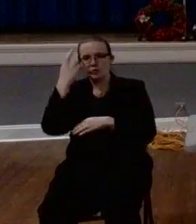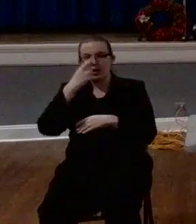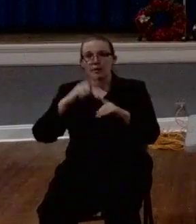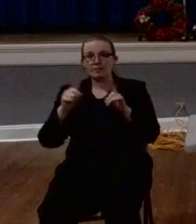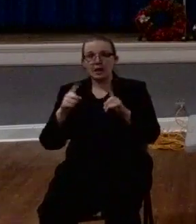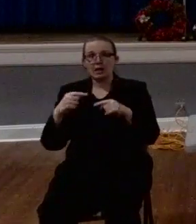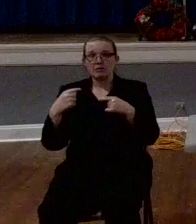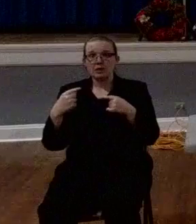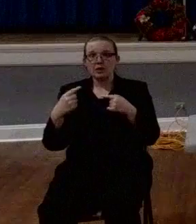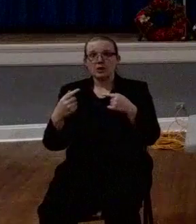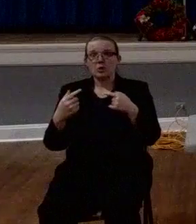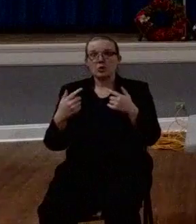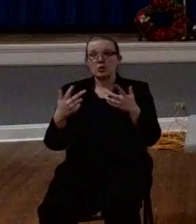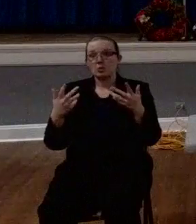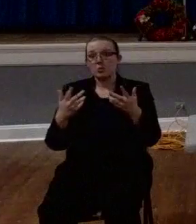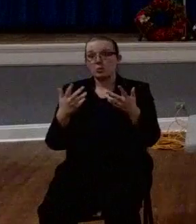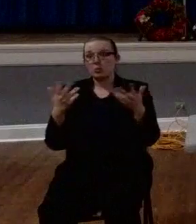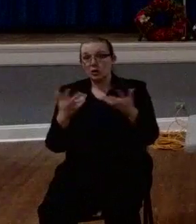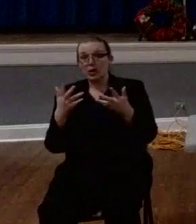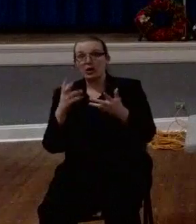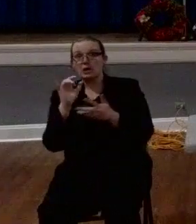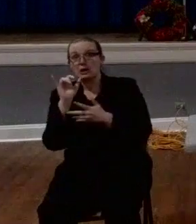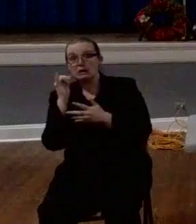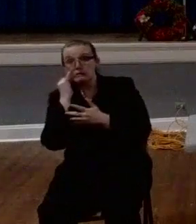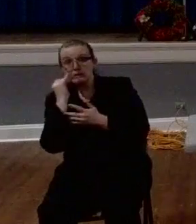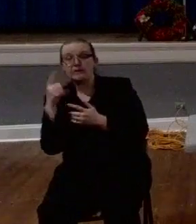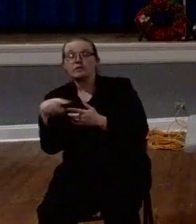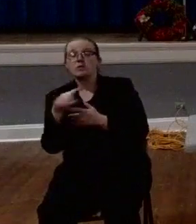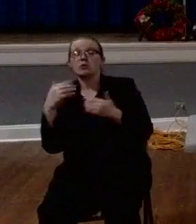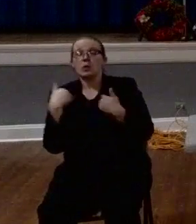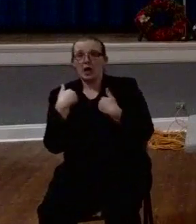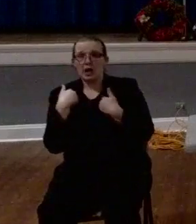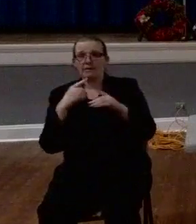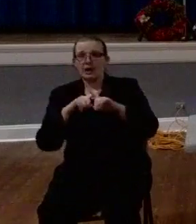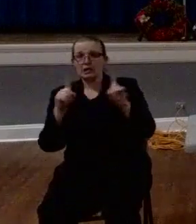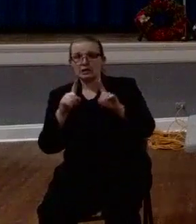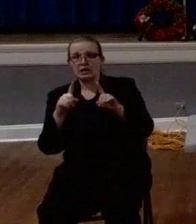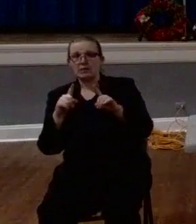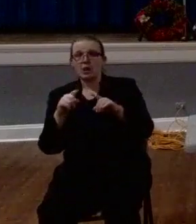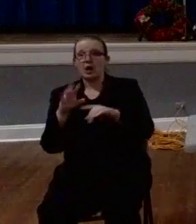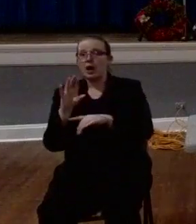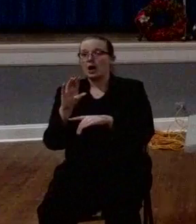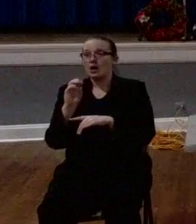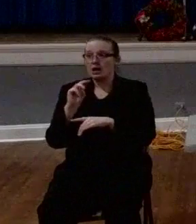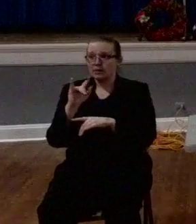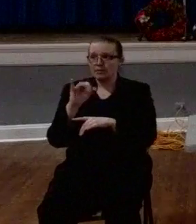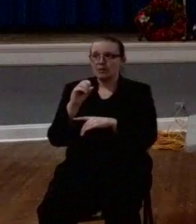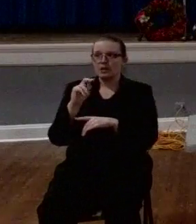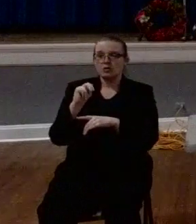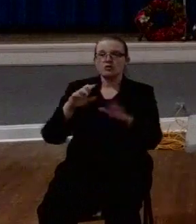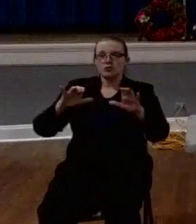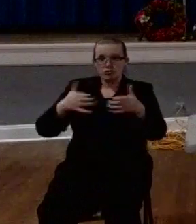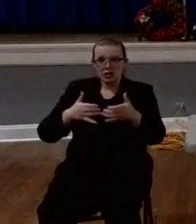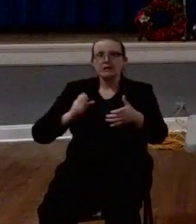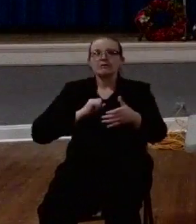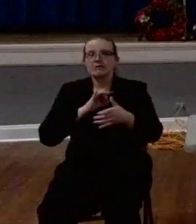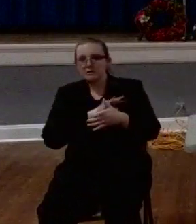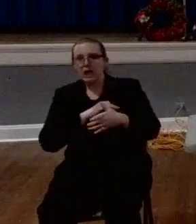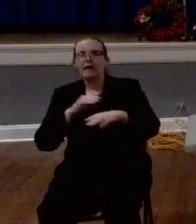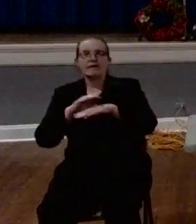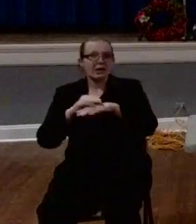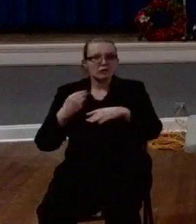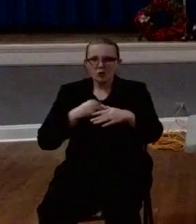meantime, More you know, what if you More have, time. what if you have a different commission, different staff, different mayors, different council members,